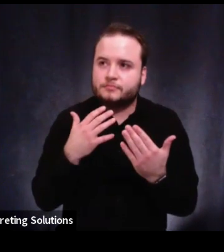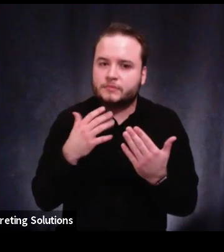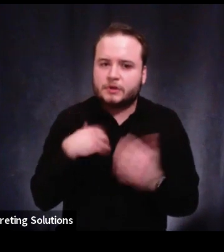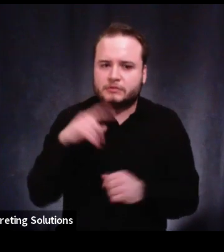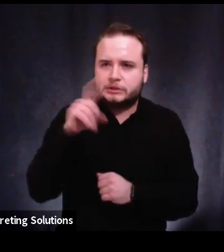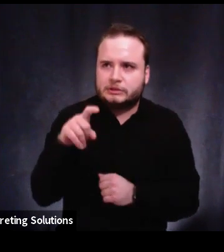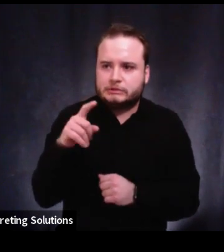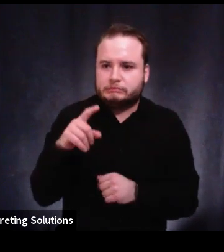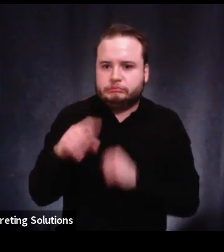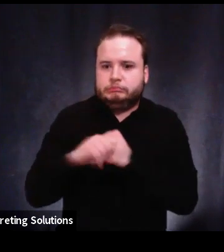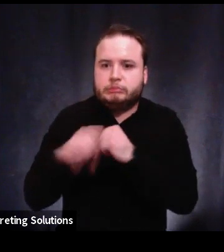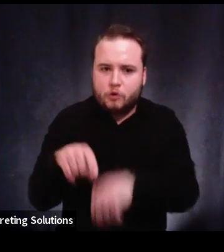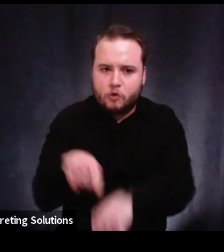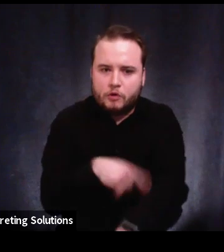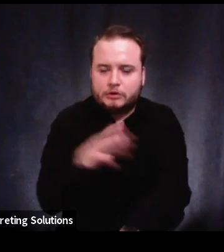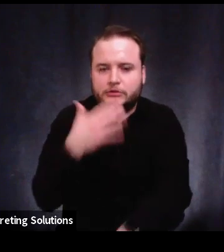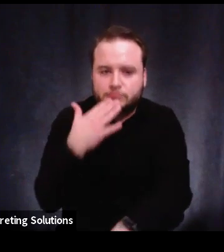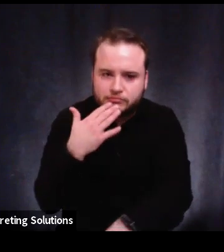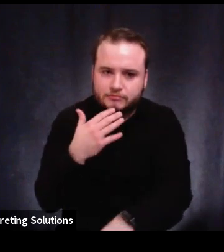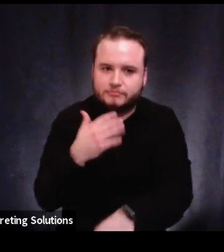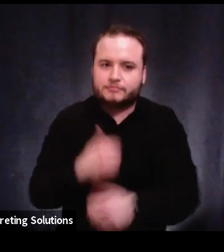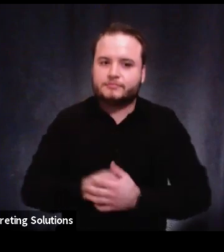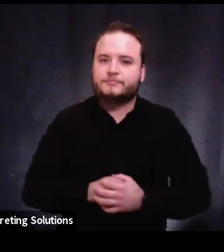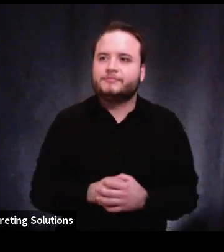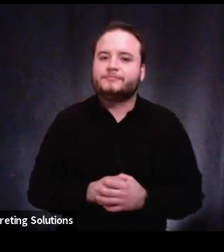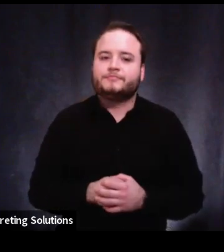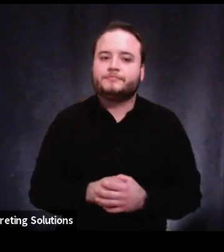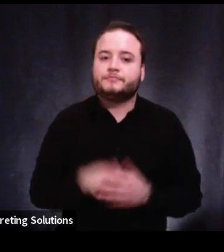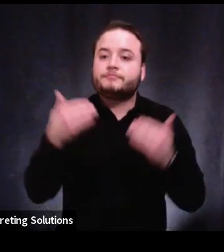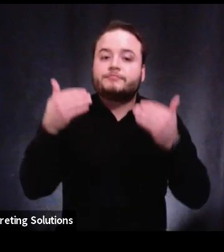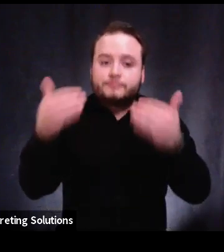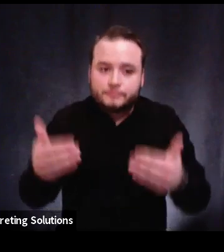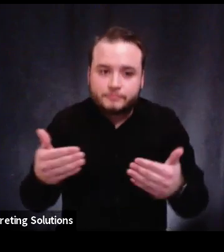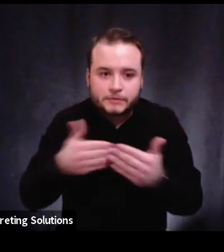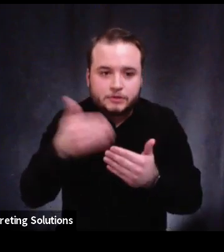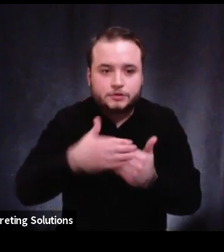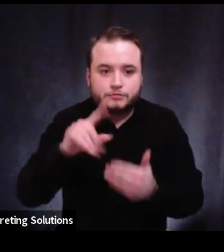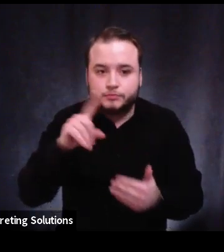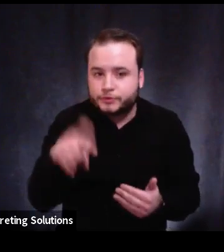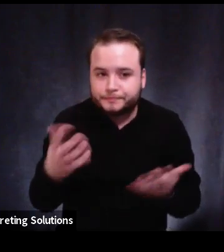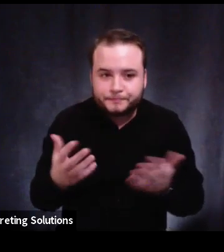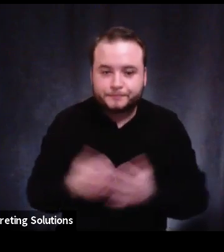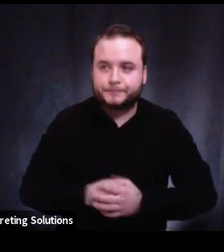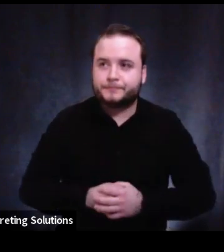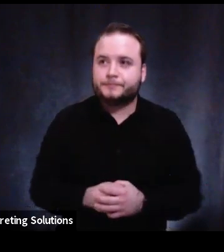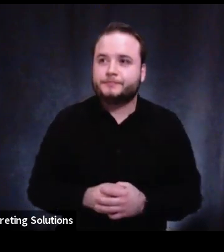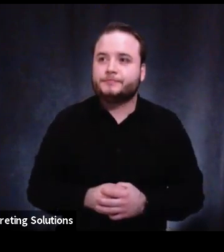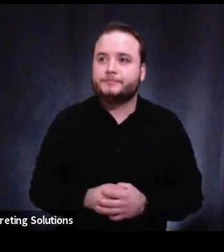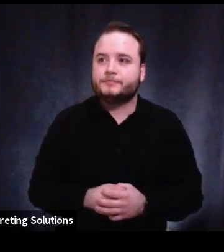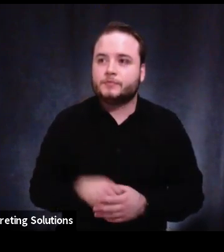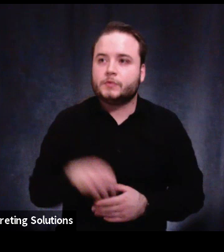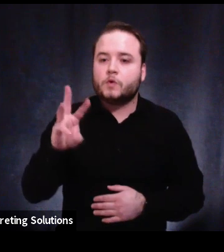Your next question comes from the line of Mariel Moss of WCCO TV. Your line is now